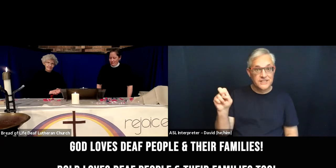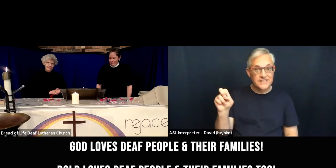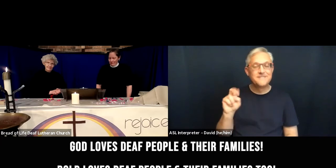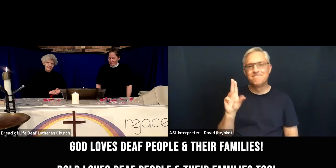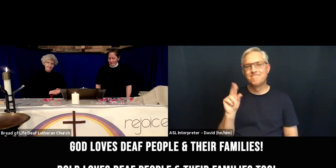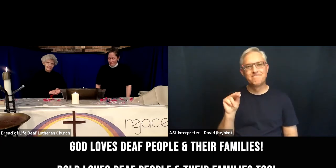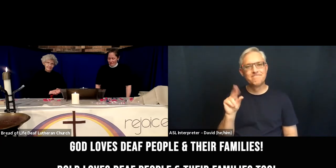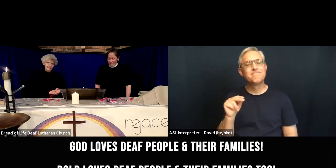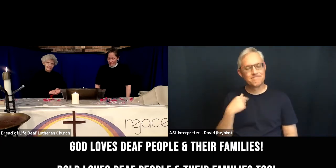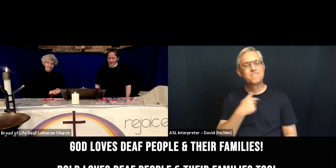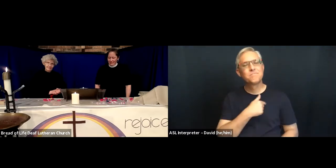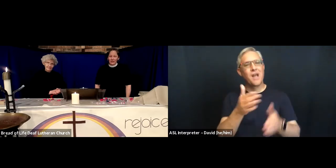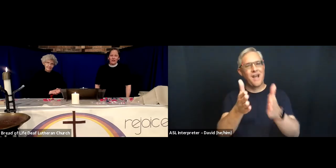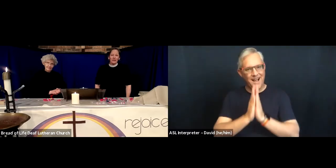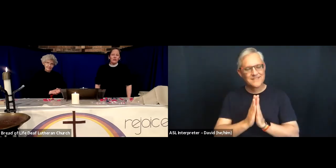generously.